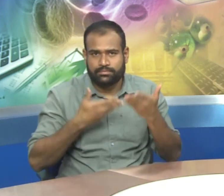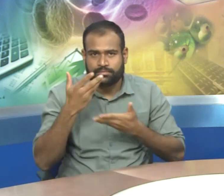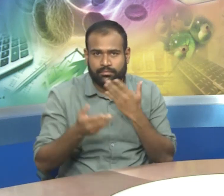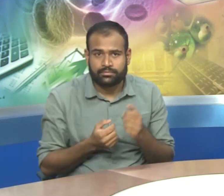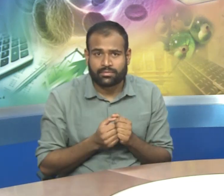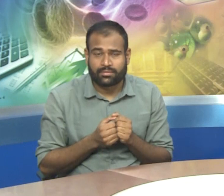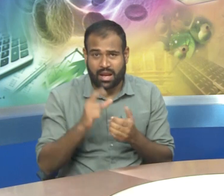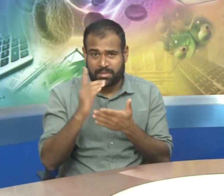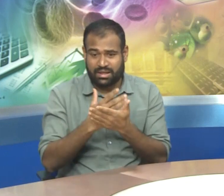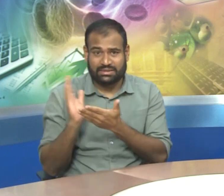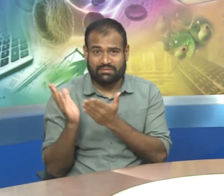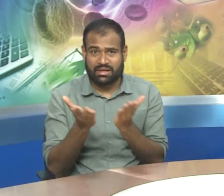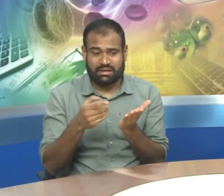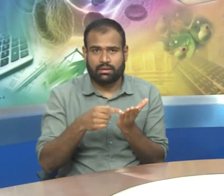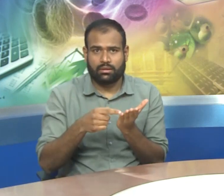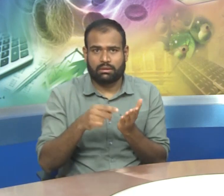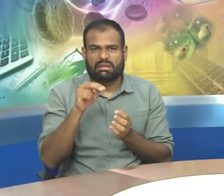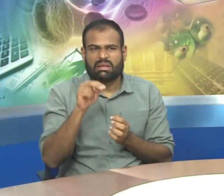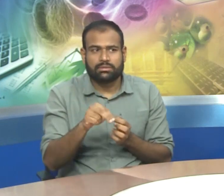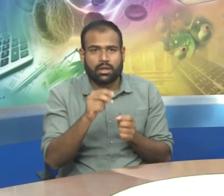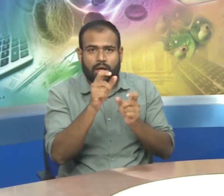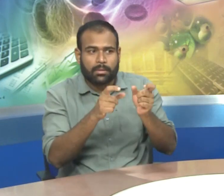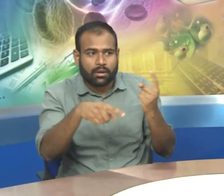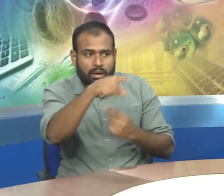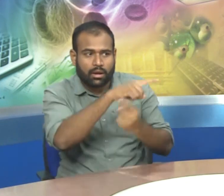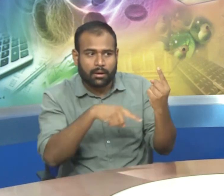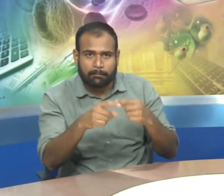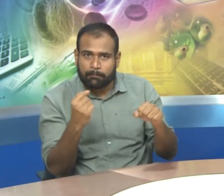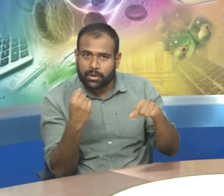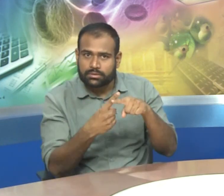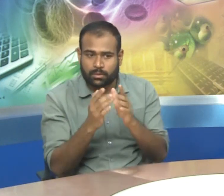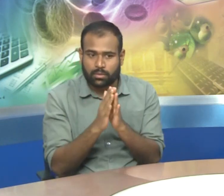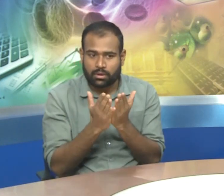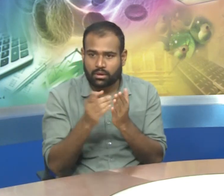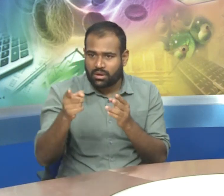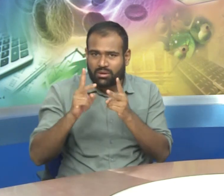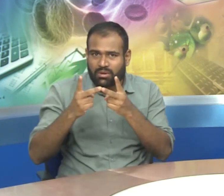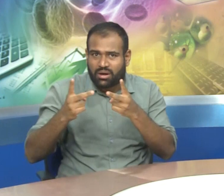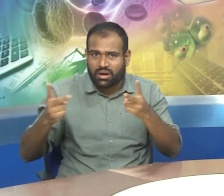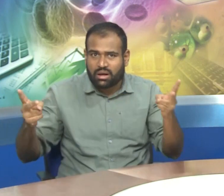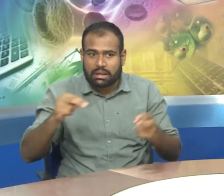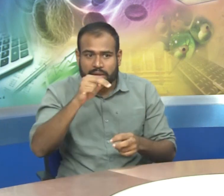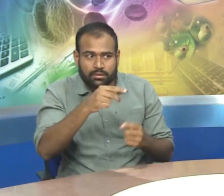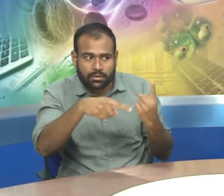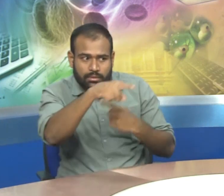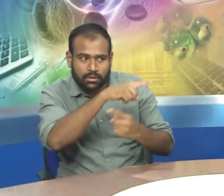Now we will talk about library services. Let us understand it in points. To meet